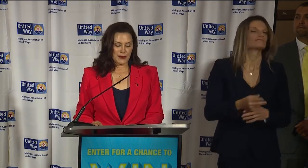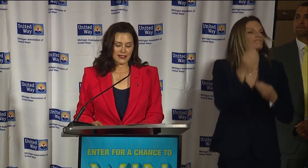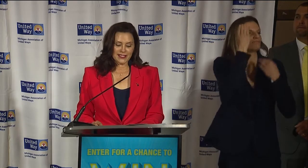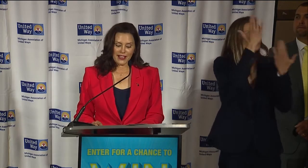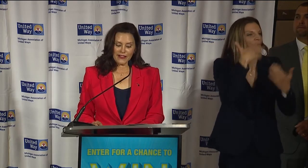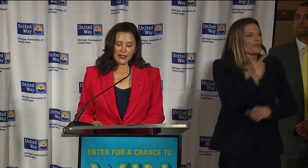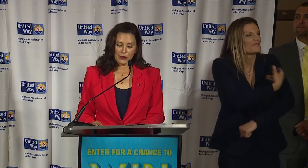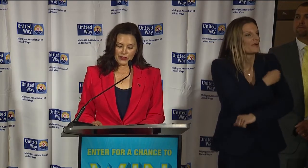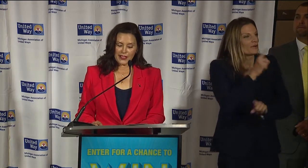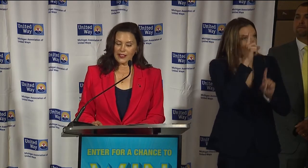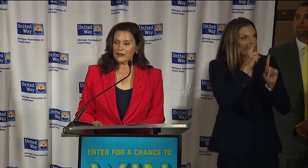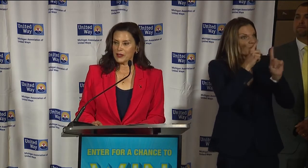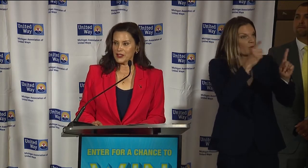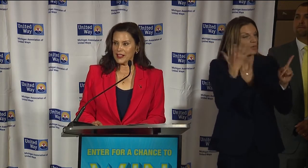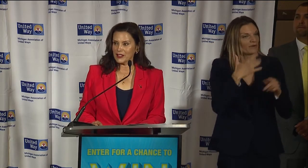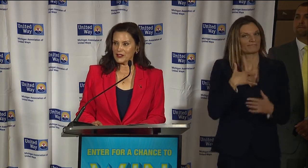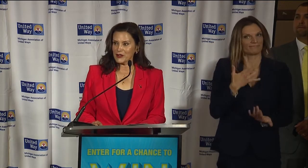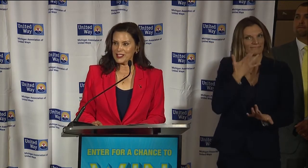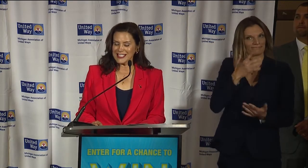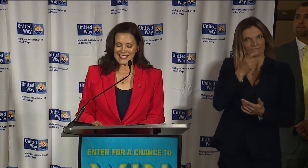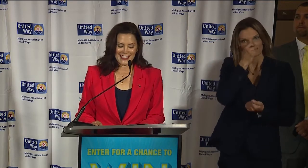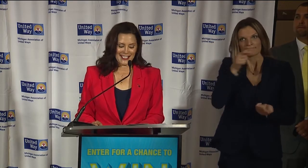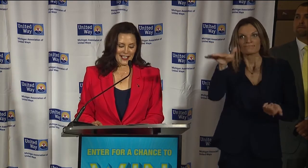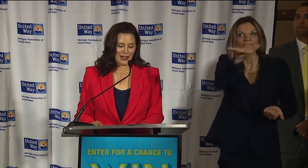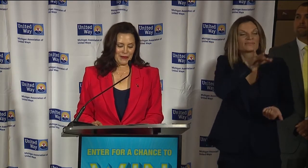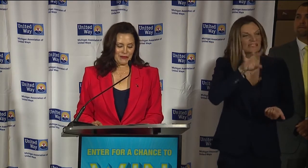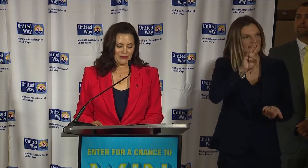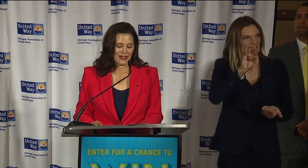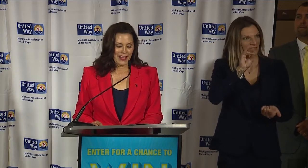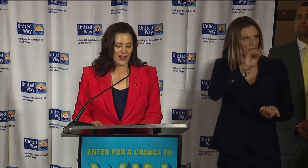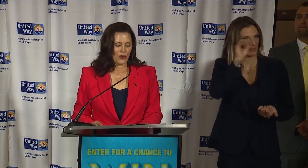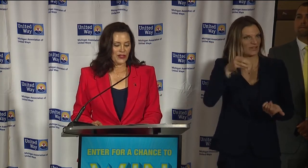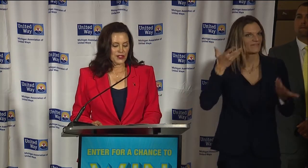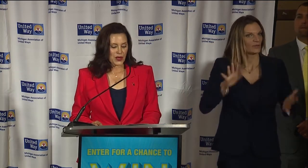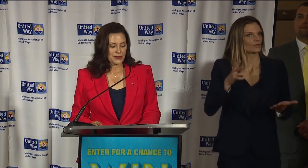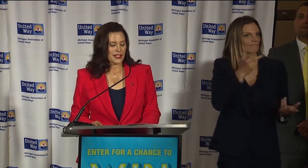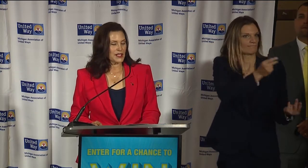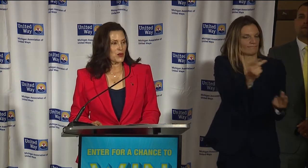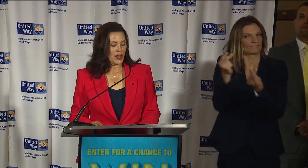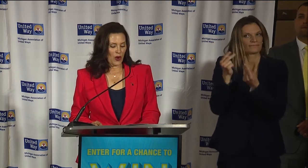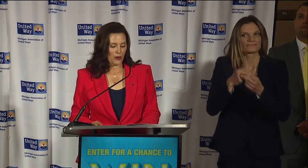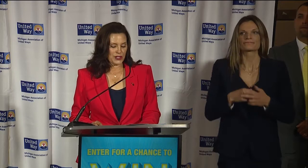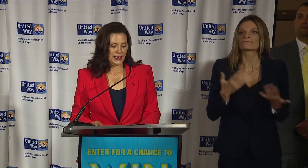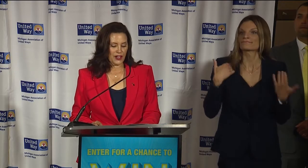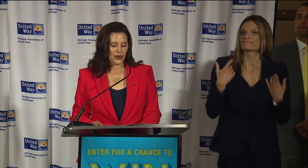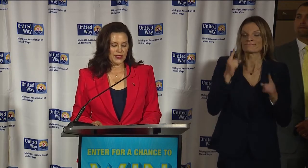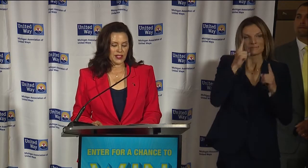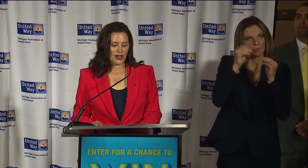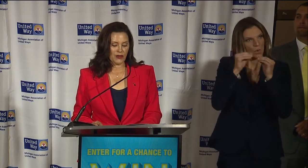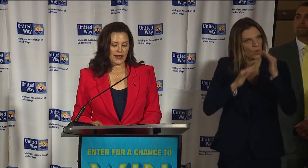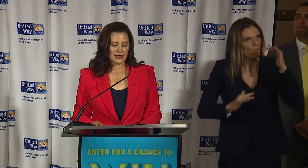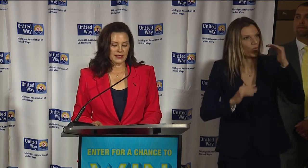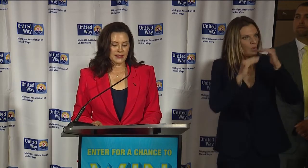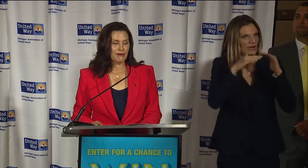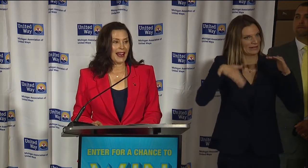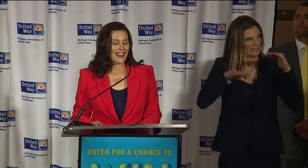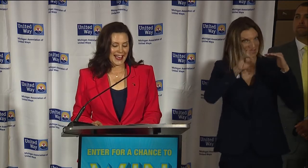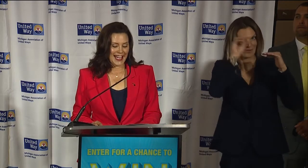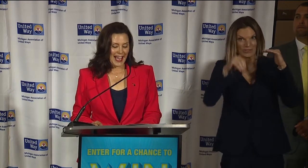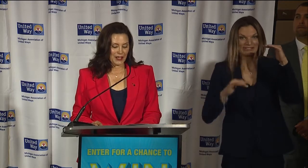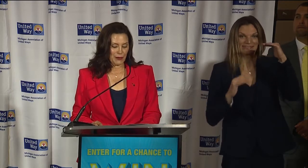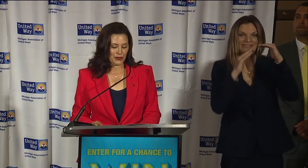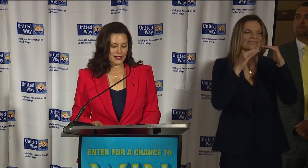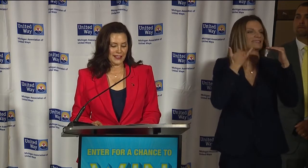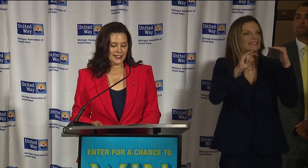goal has been 70% of Michiganders who are 16 and up. With the sweepstakes, we hope to increase our rate by